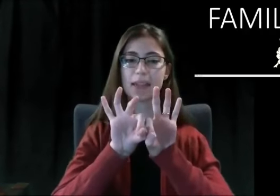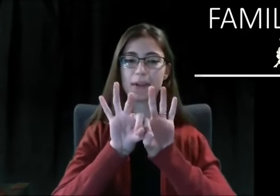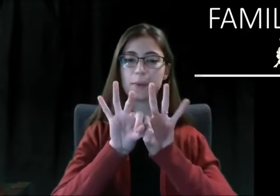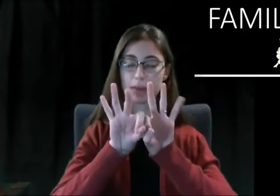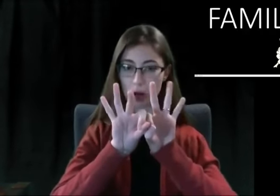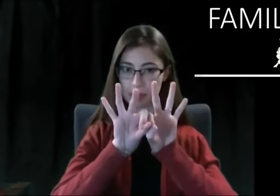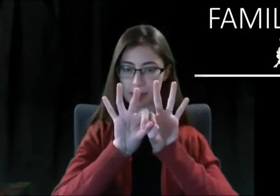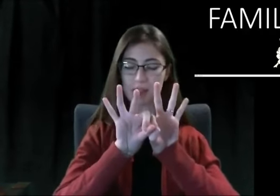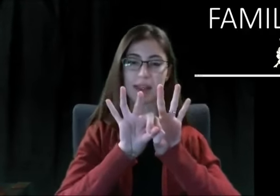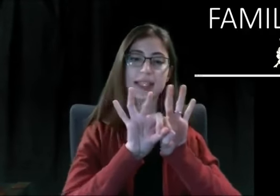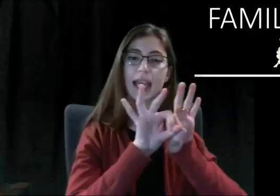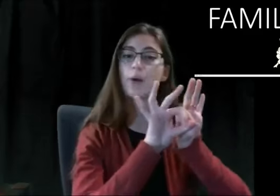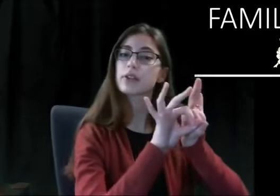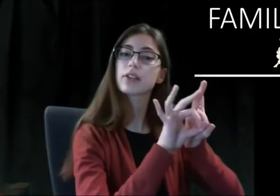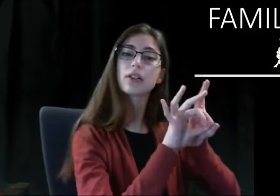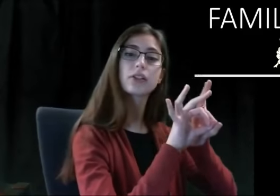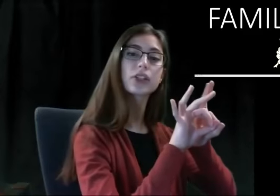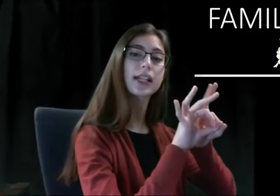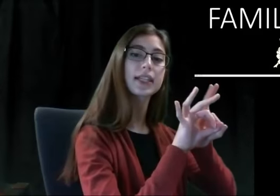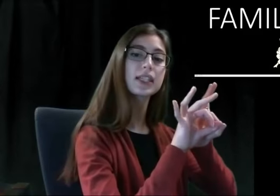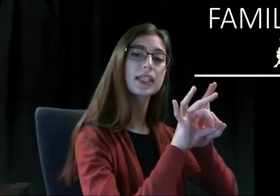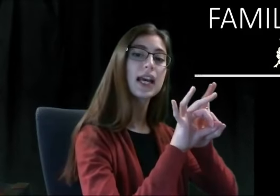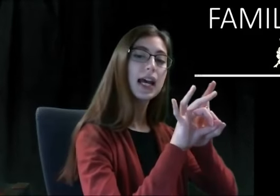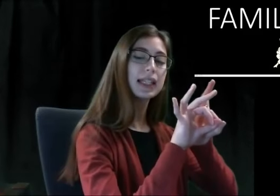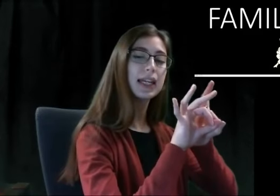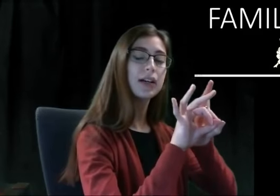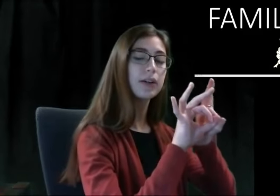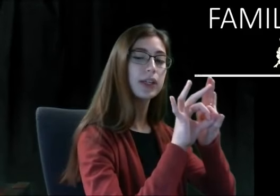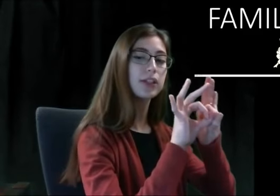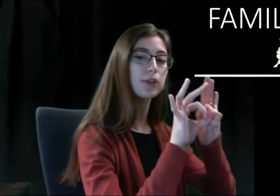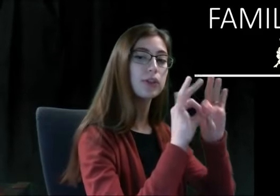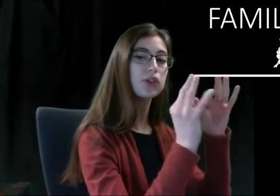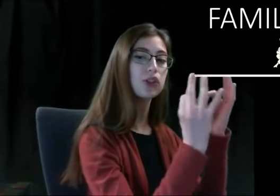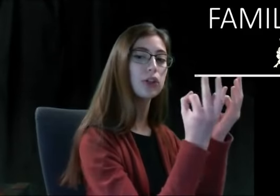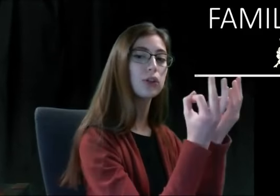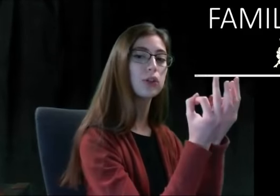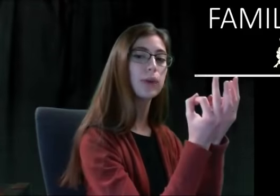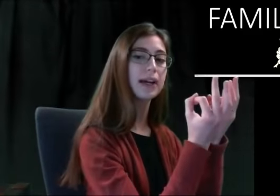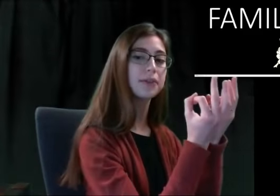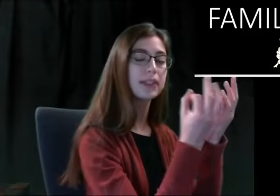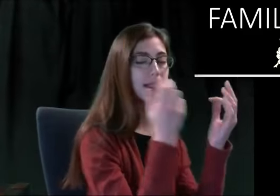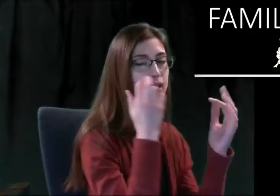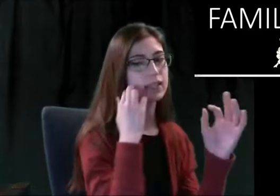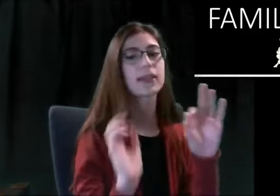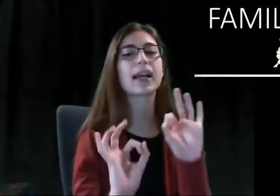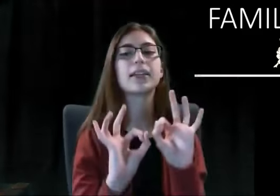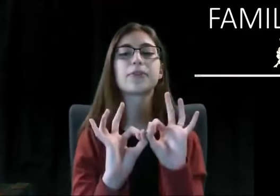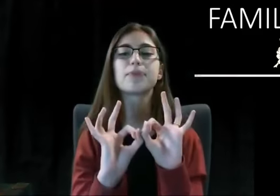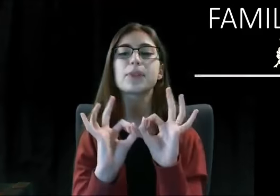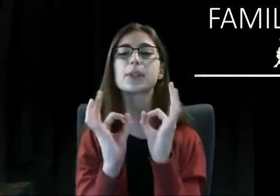with your palms facing out, just like this. And they are going to circle around. So they kind of do a